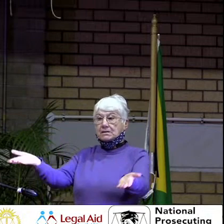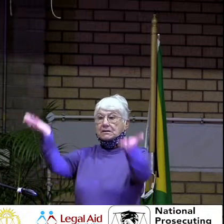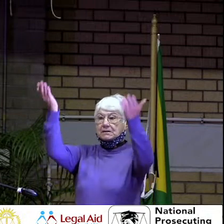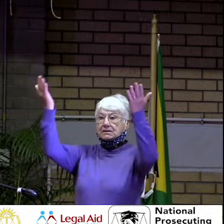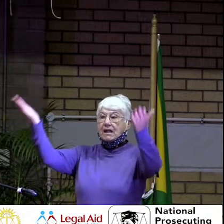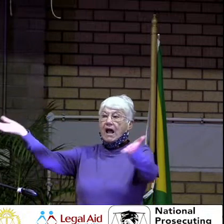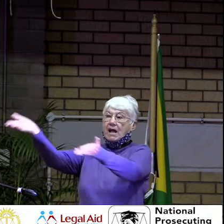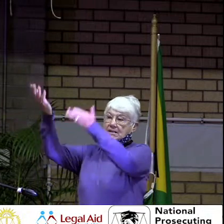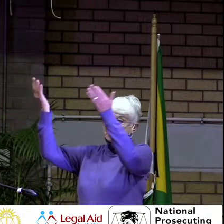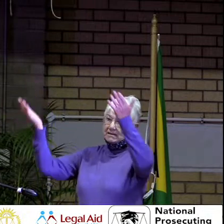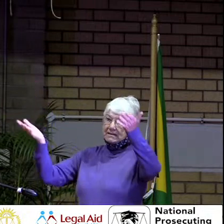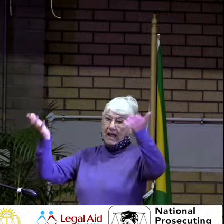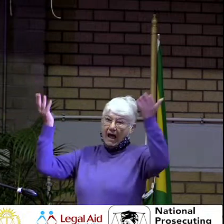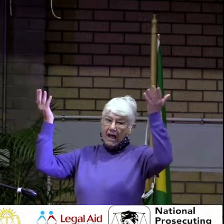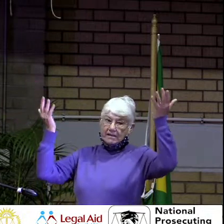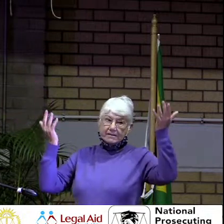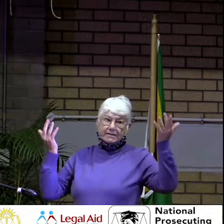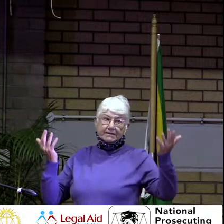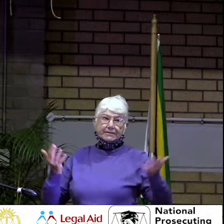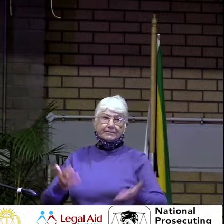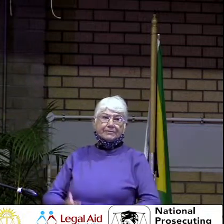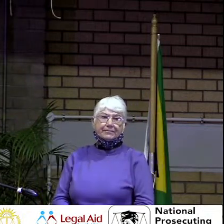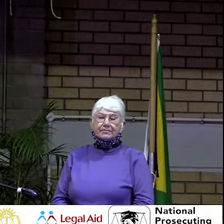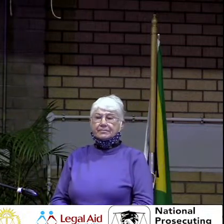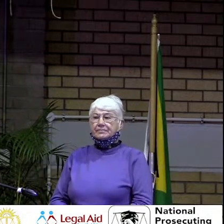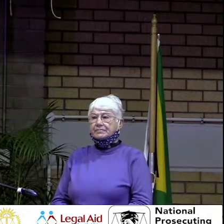that few minutes.